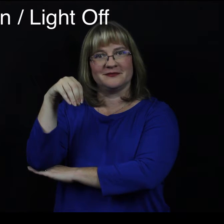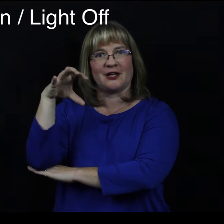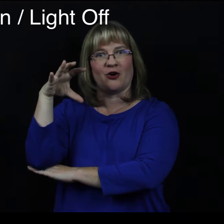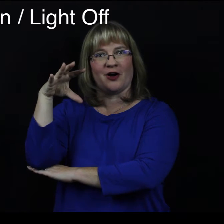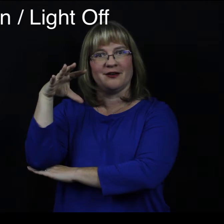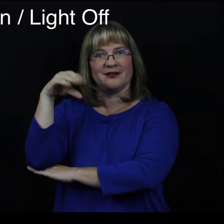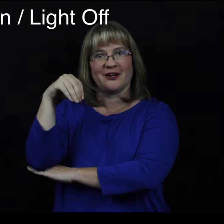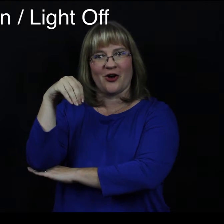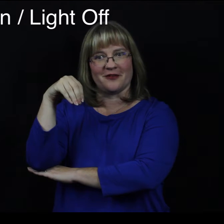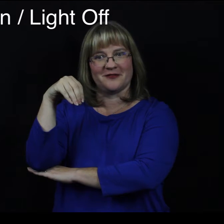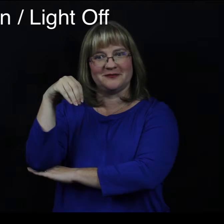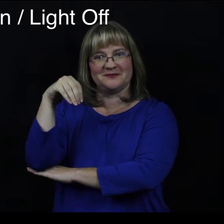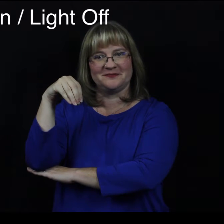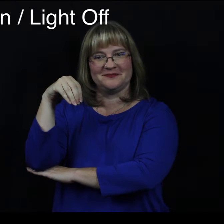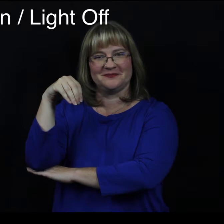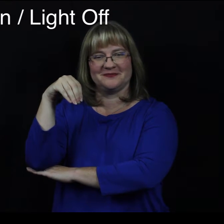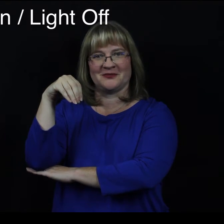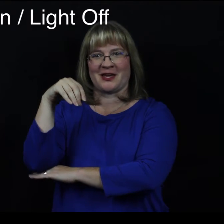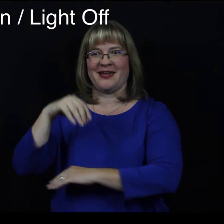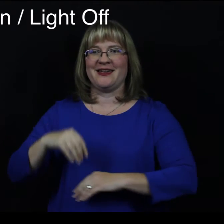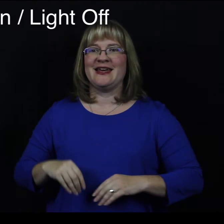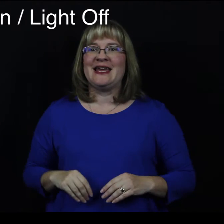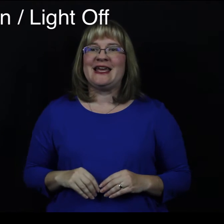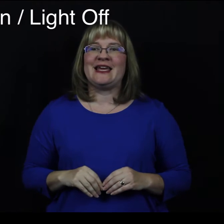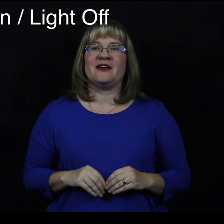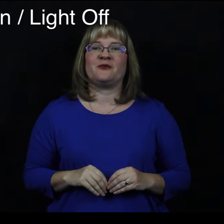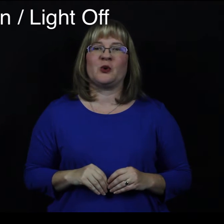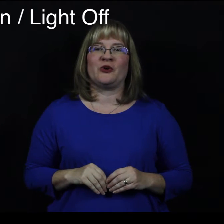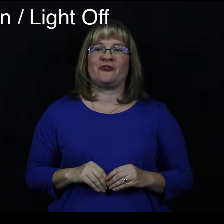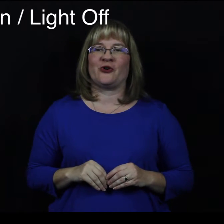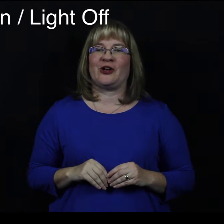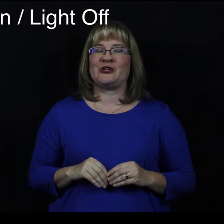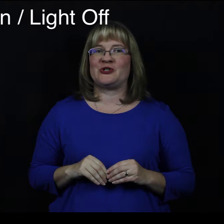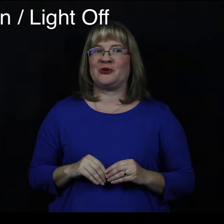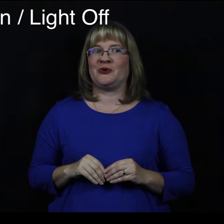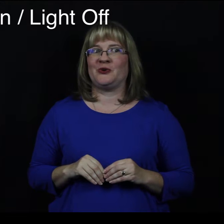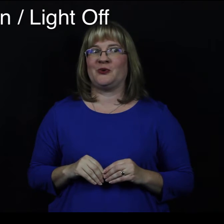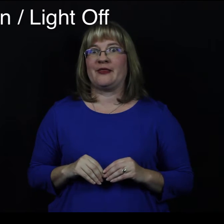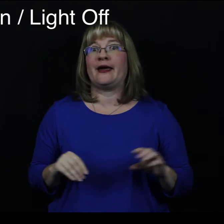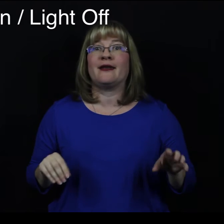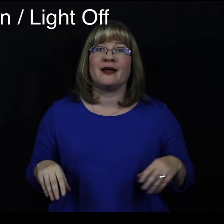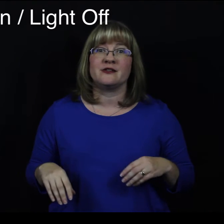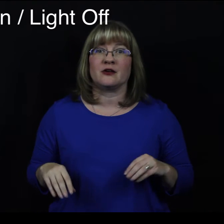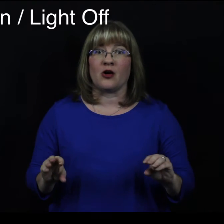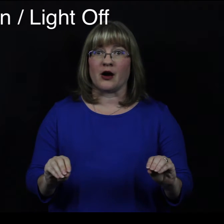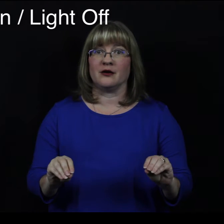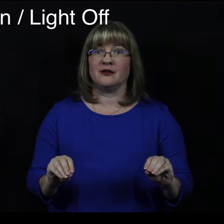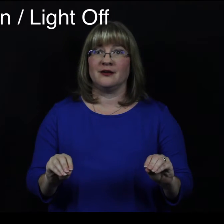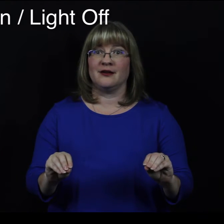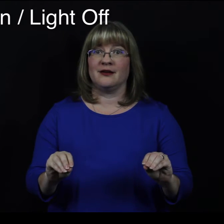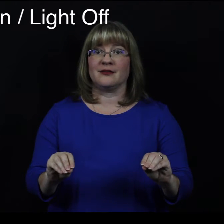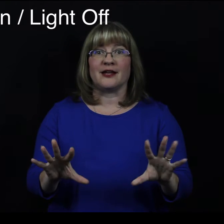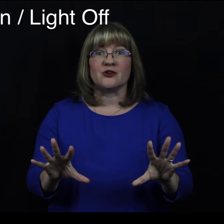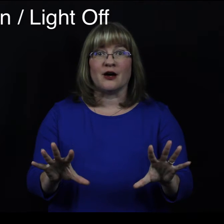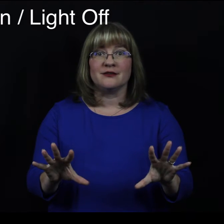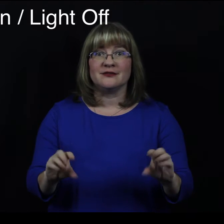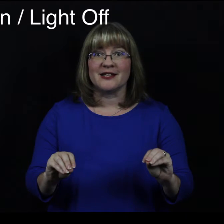Light on, light off. Okay? If we're referring to the headlights on a car, lights on, lights